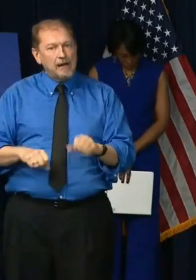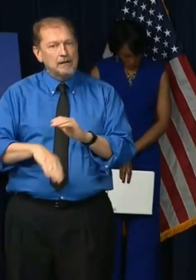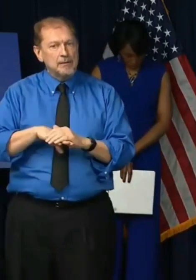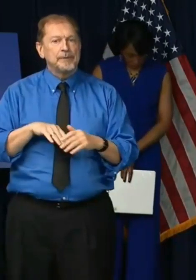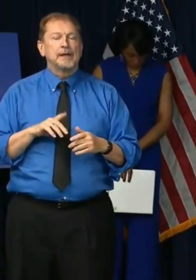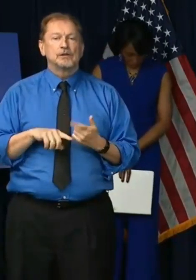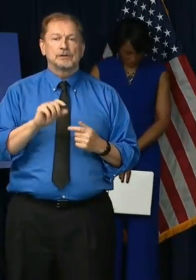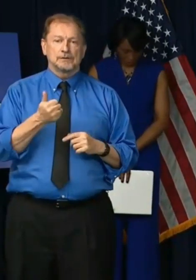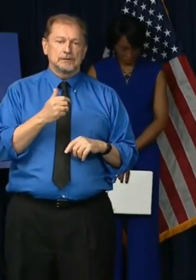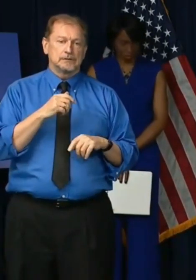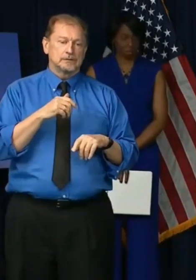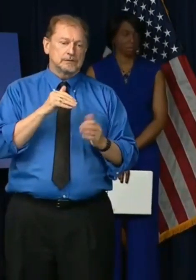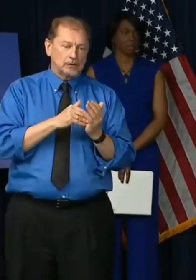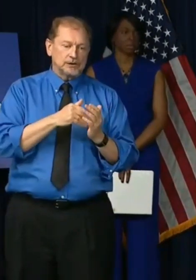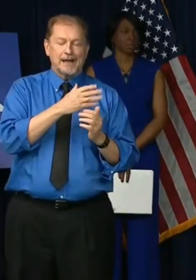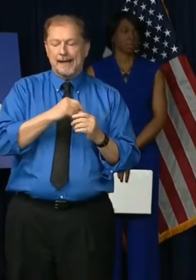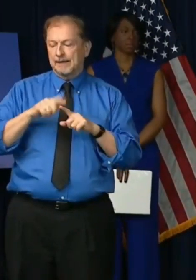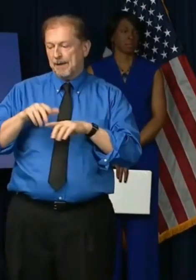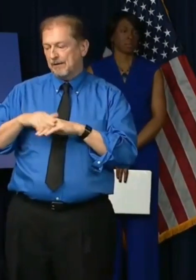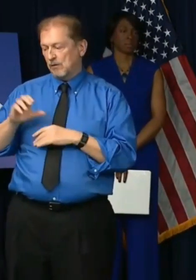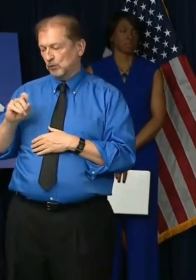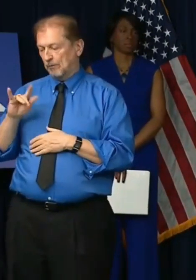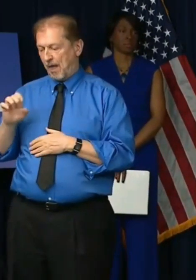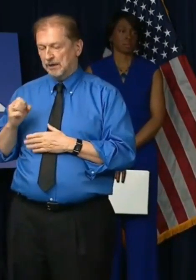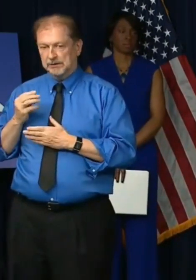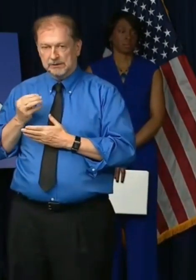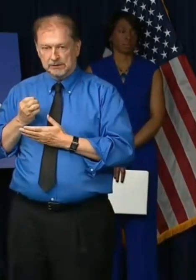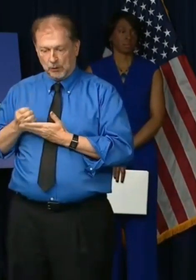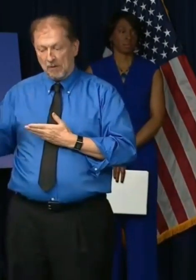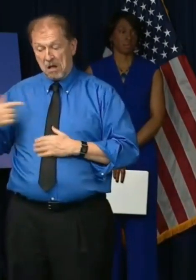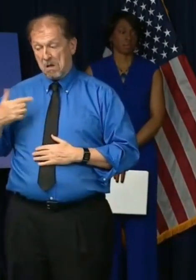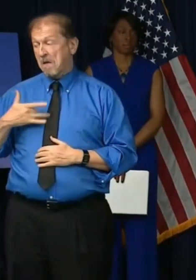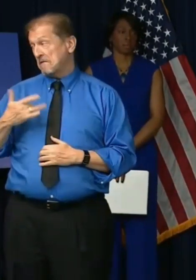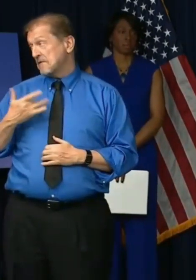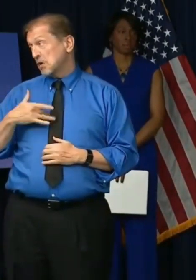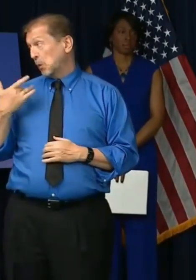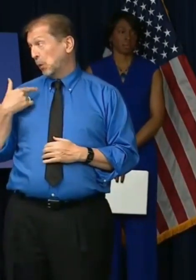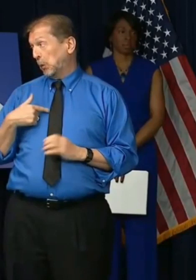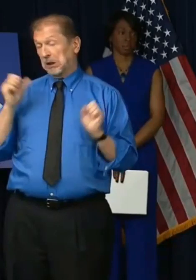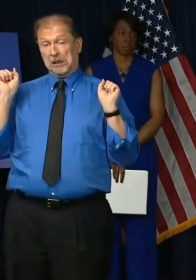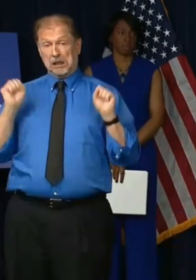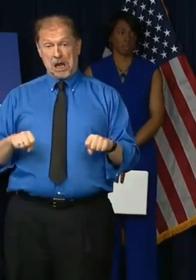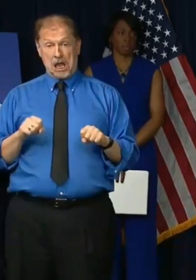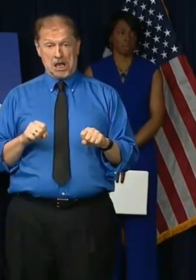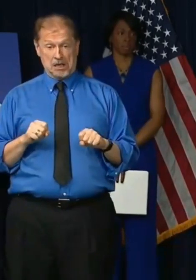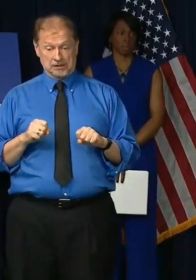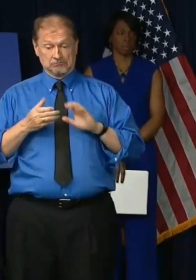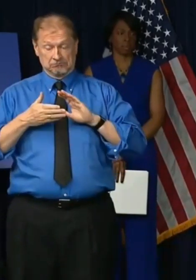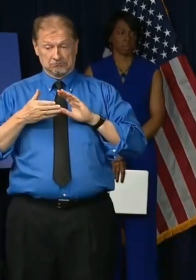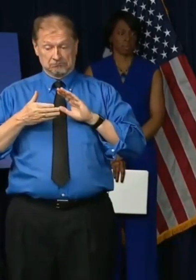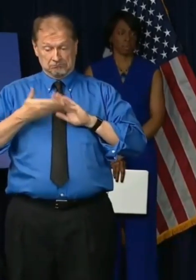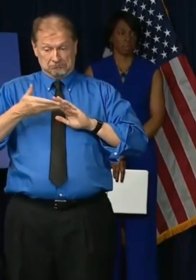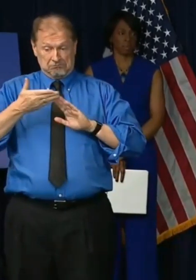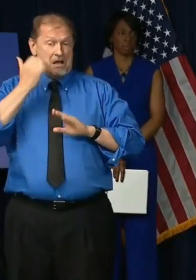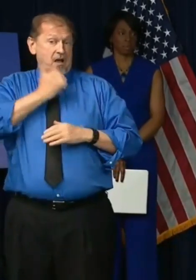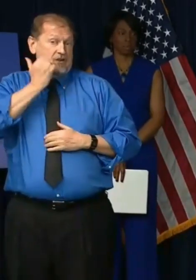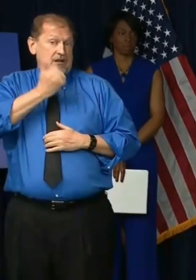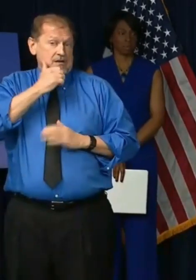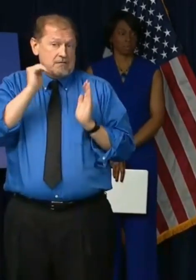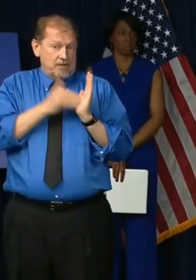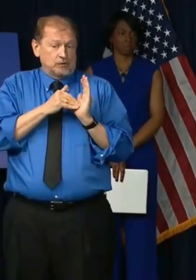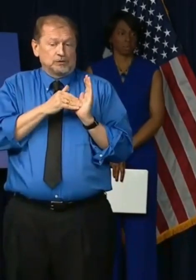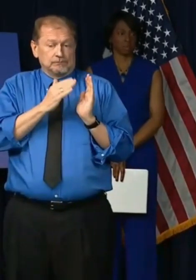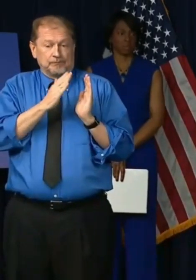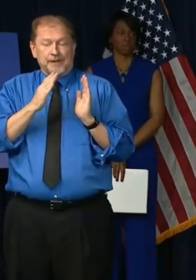on the supplies. So my expectation is that we'll be able to maintain this level, my hope and expectation. And then, of course,